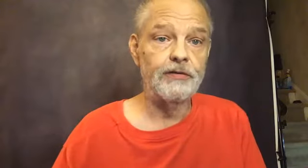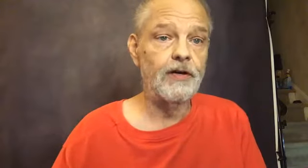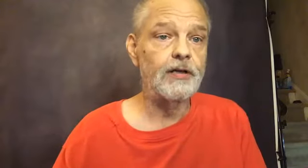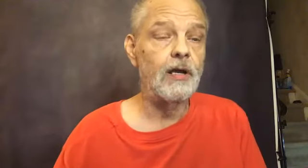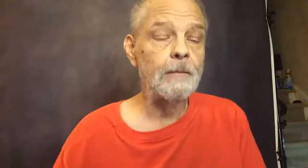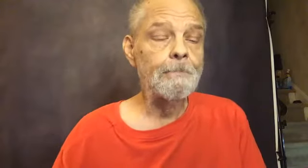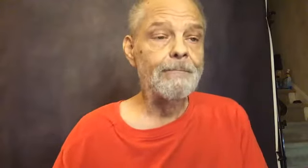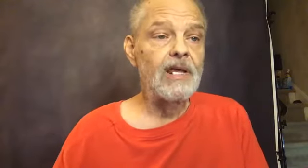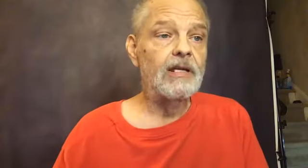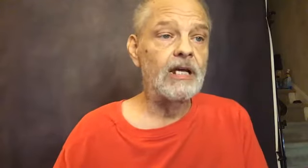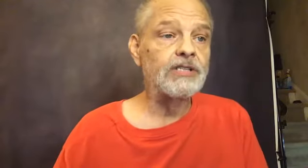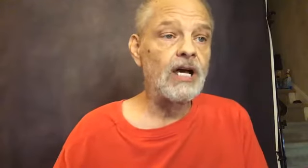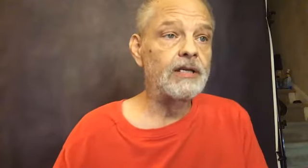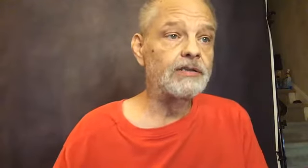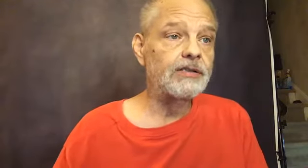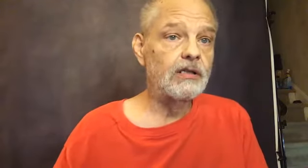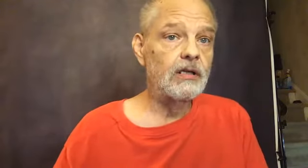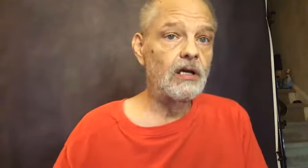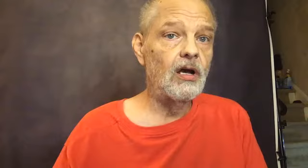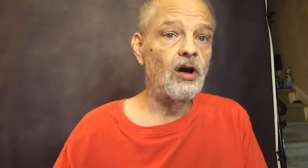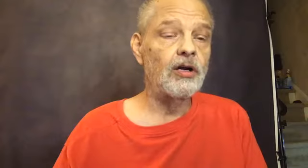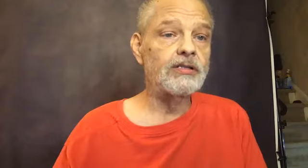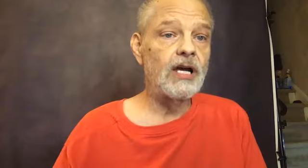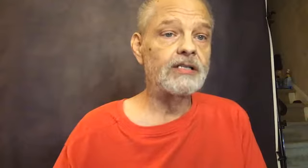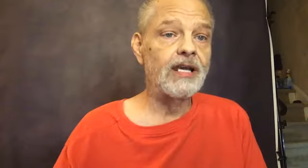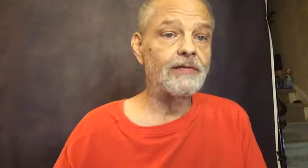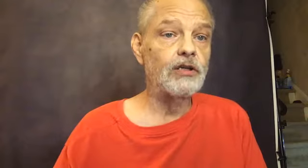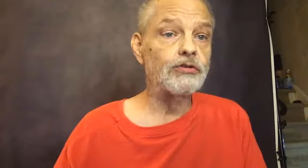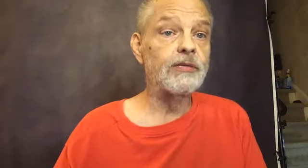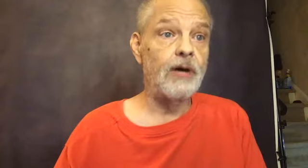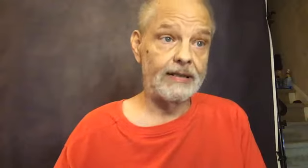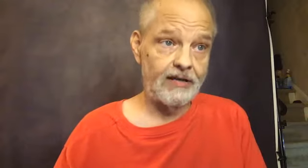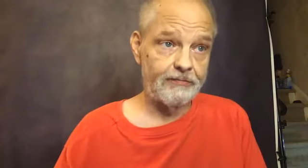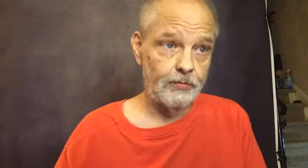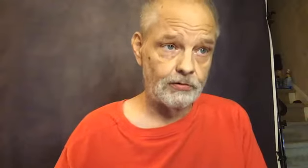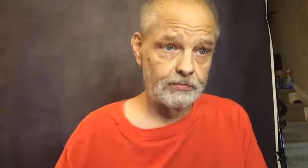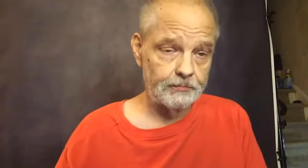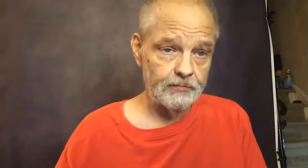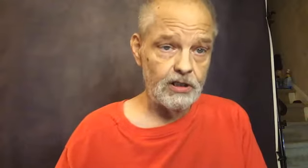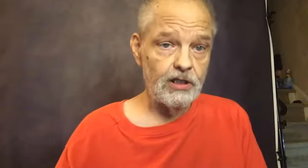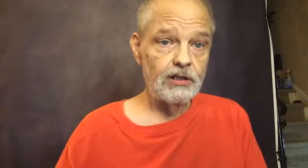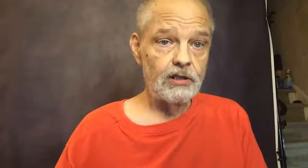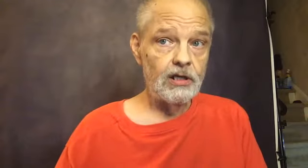fine. Name signs are signs given usually by deaf people,